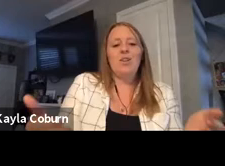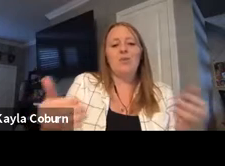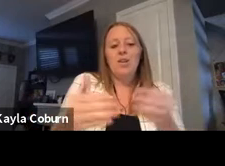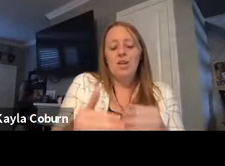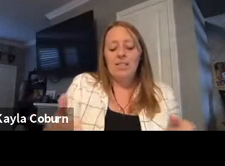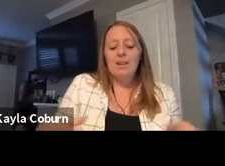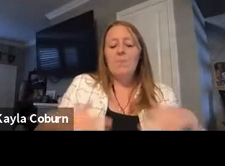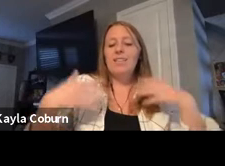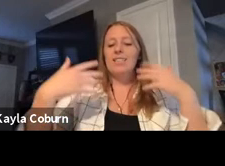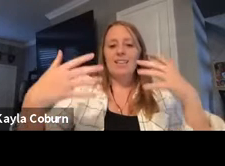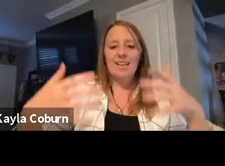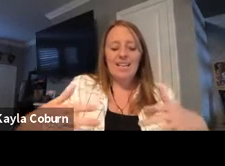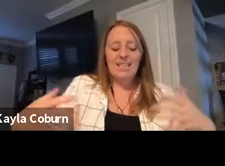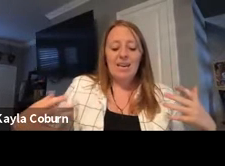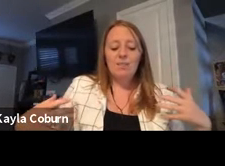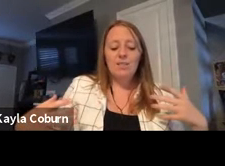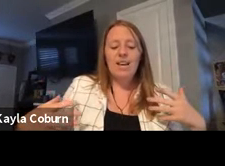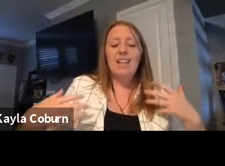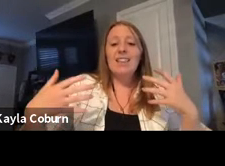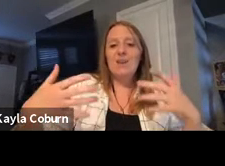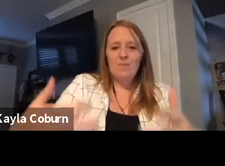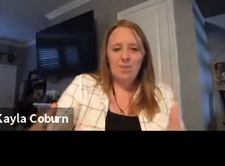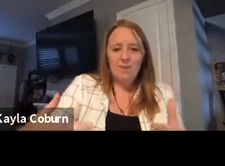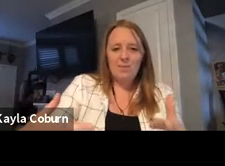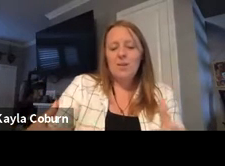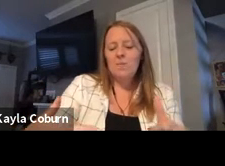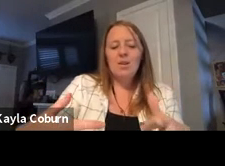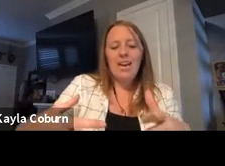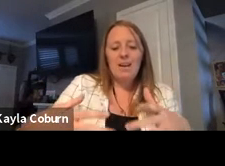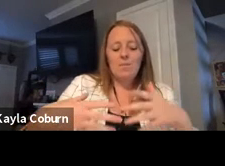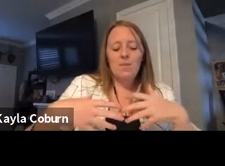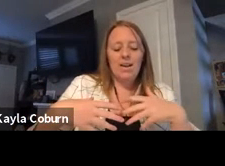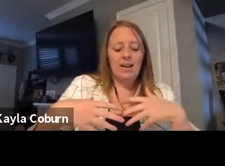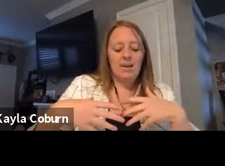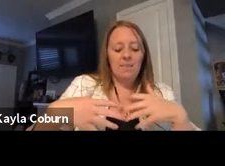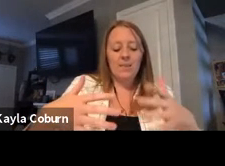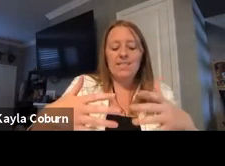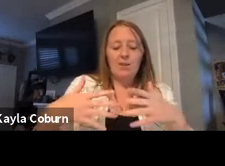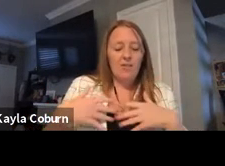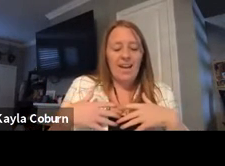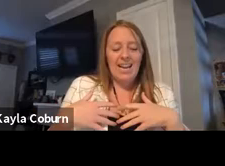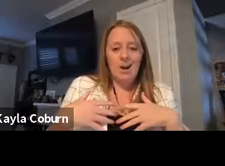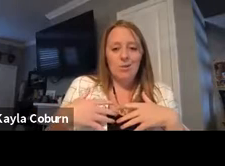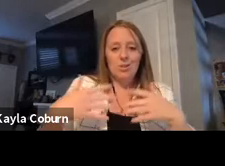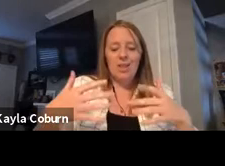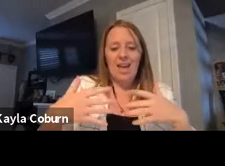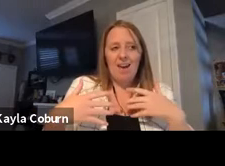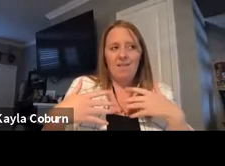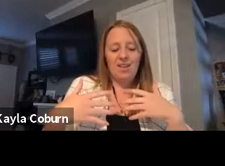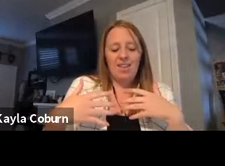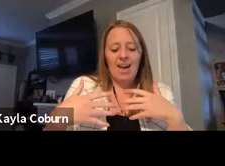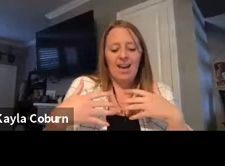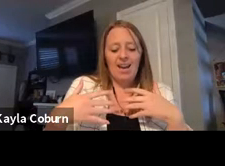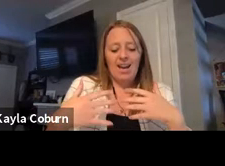wrists, something to keep telling them you want them to communicate, but still fading out so they